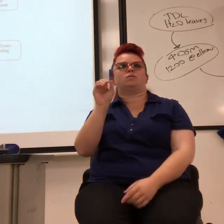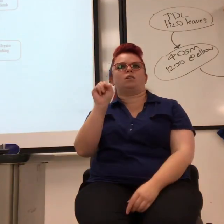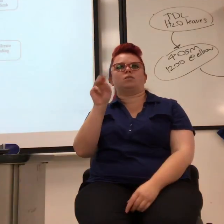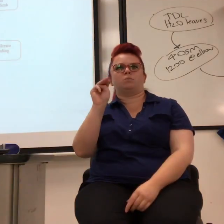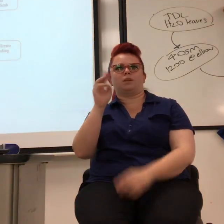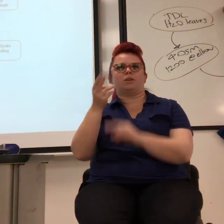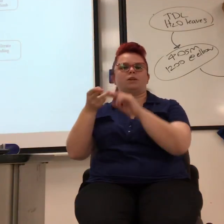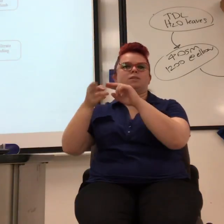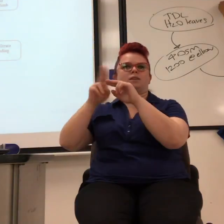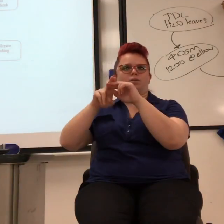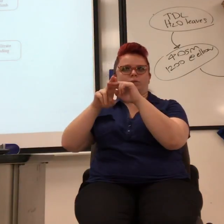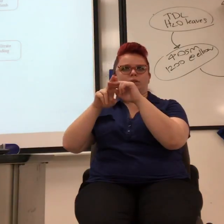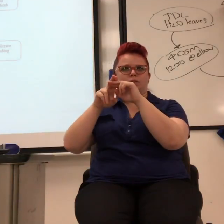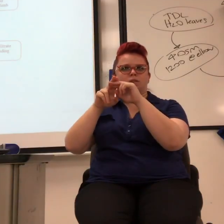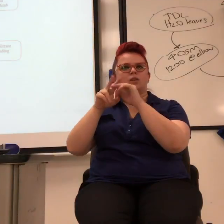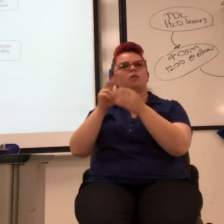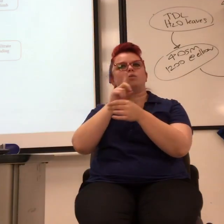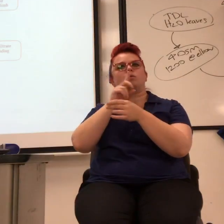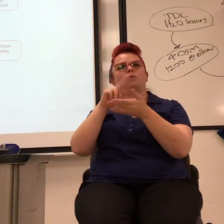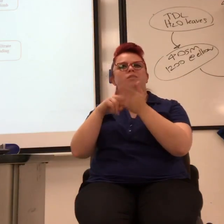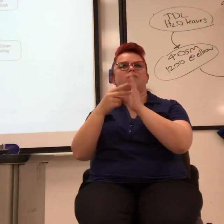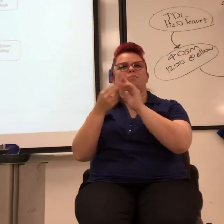I'll just say it another way, increased saltiness